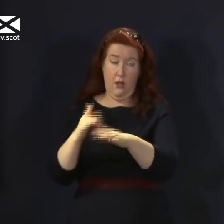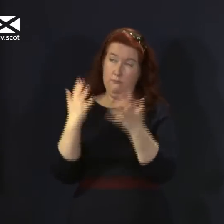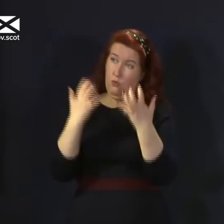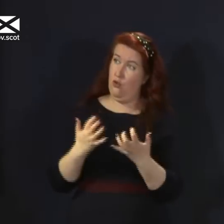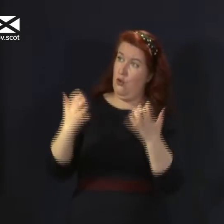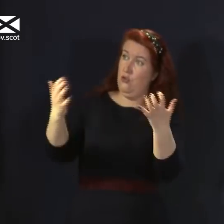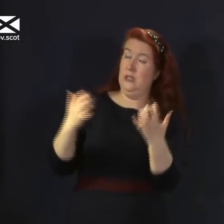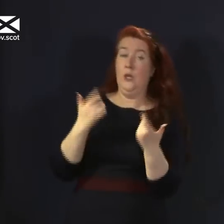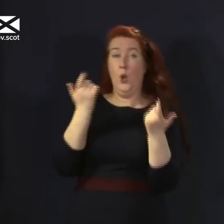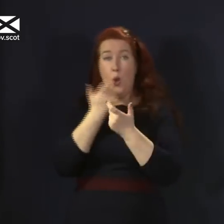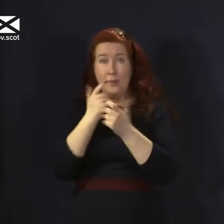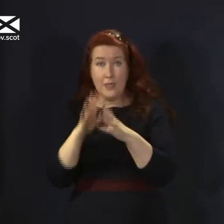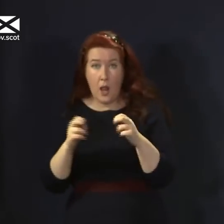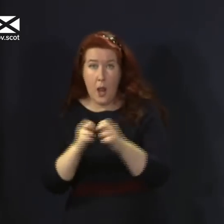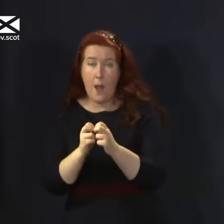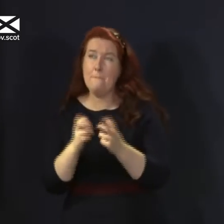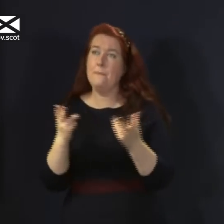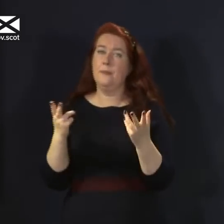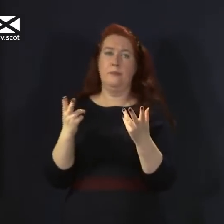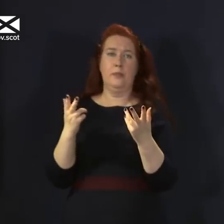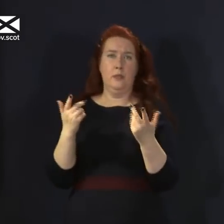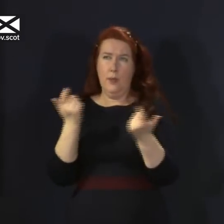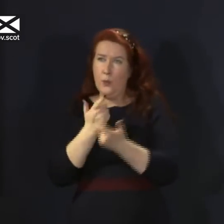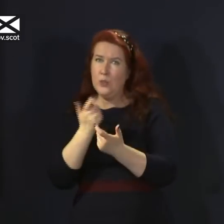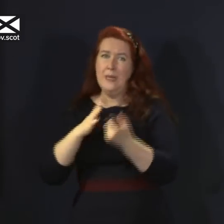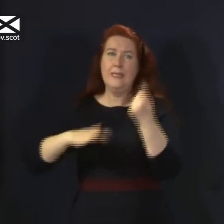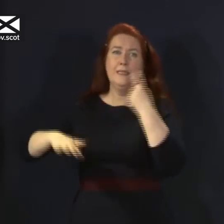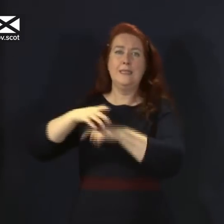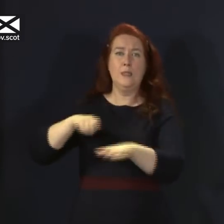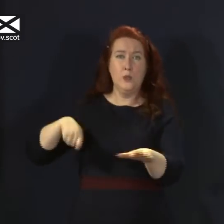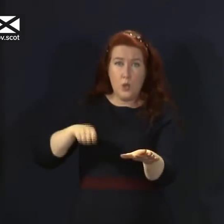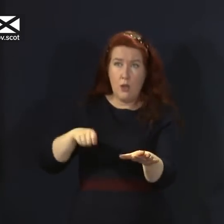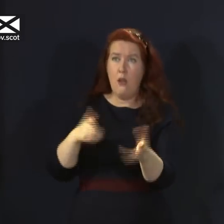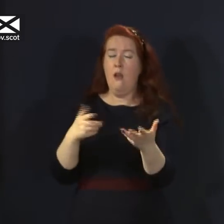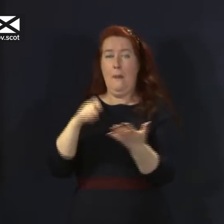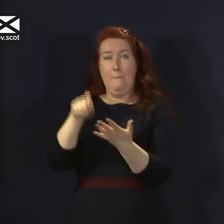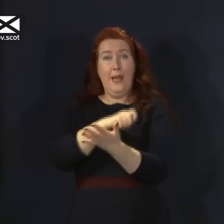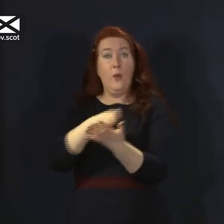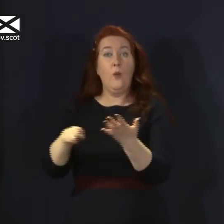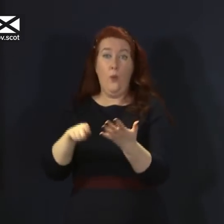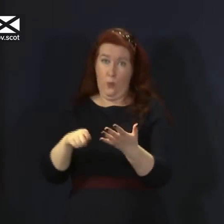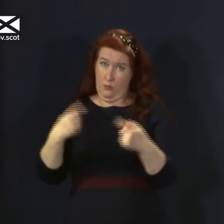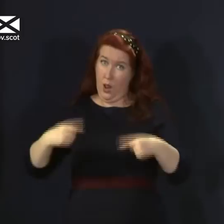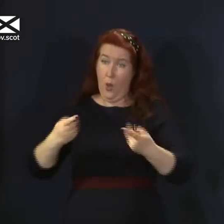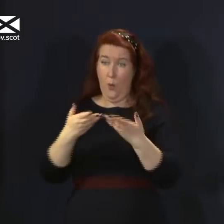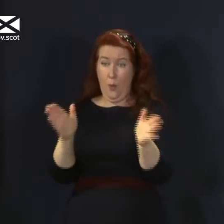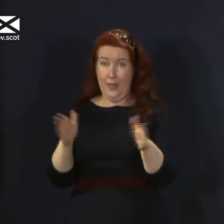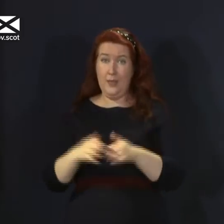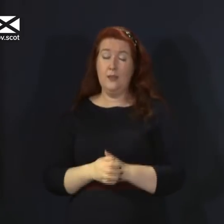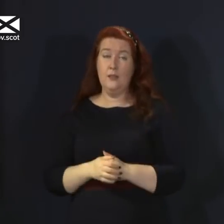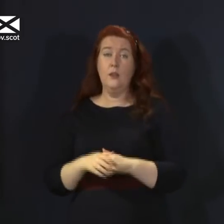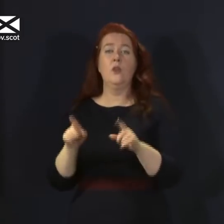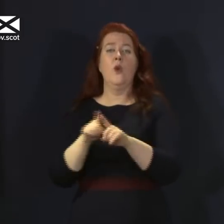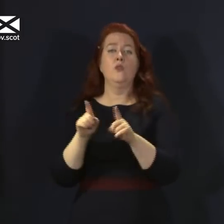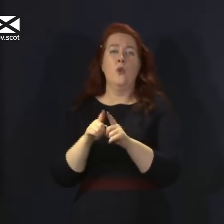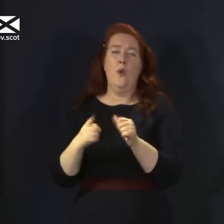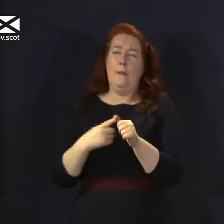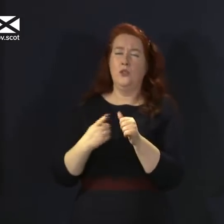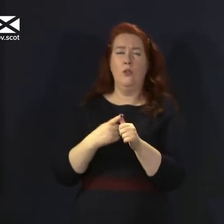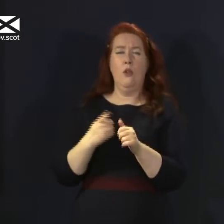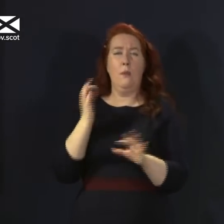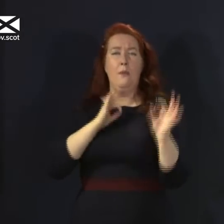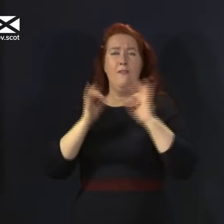comedy clubs, amusement arcades, casinos, snooker halls and bingo halls. Amateur performing arts groups will be